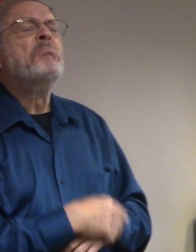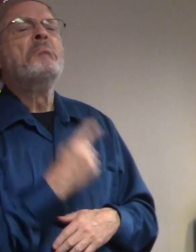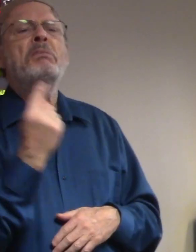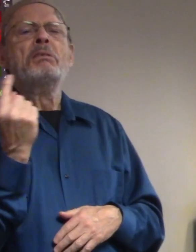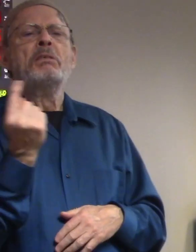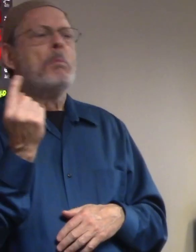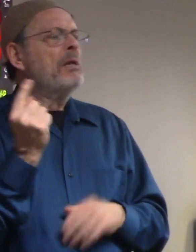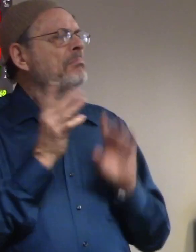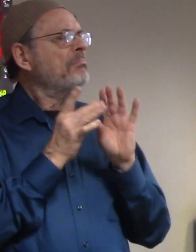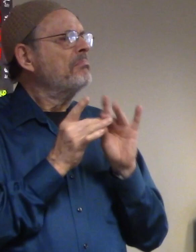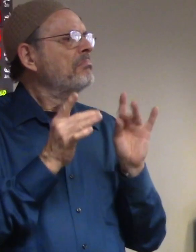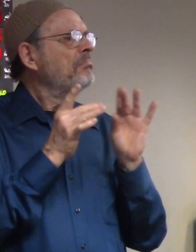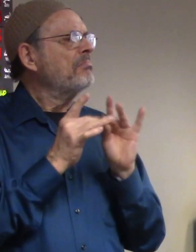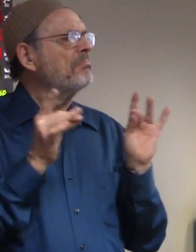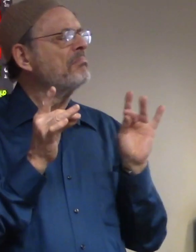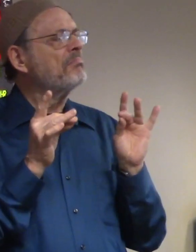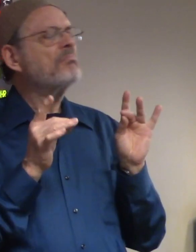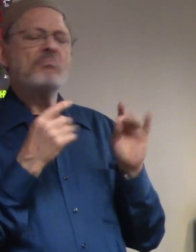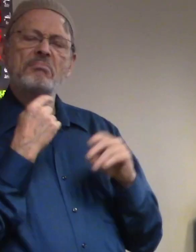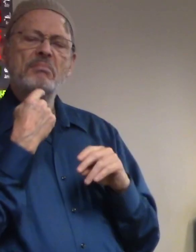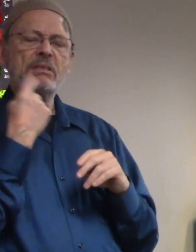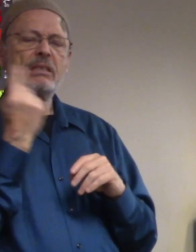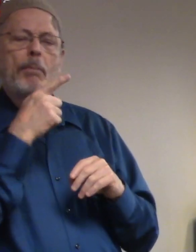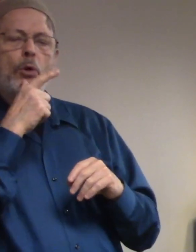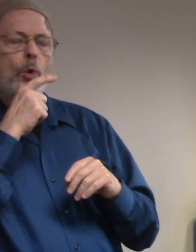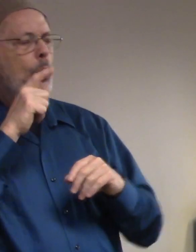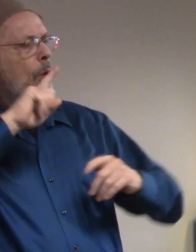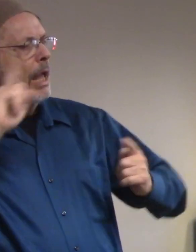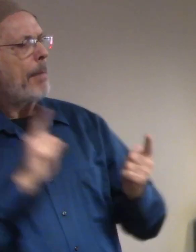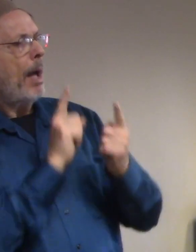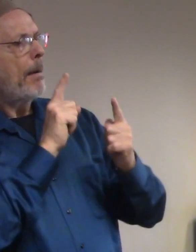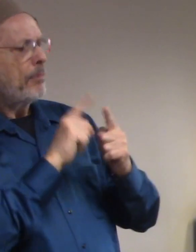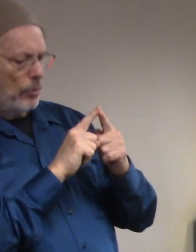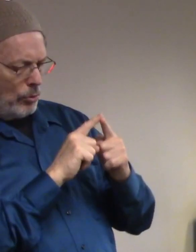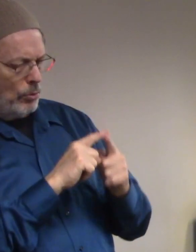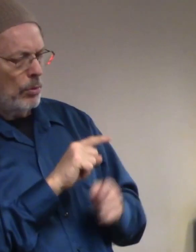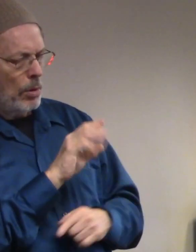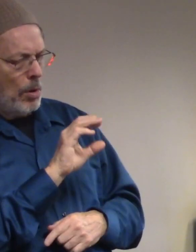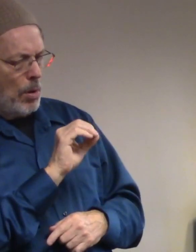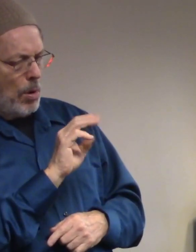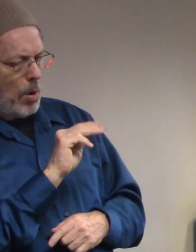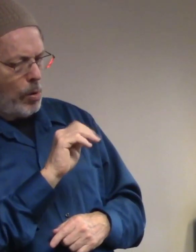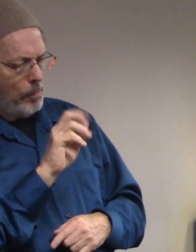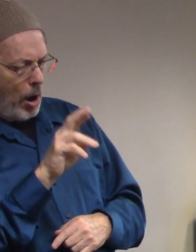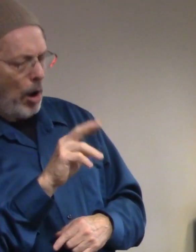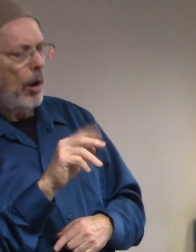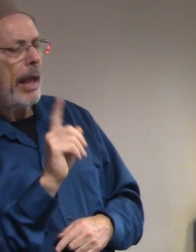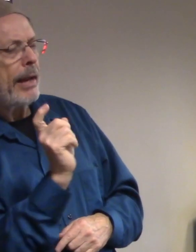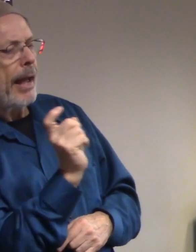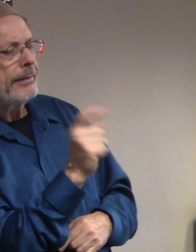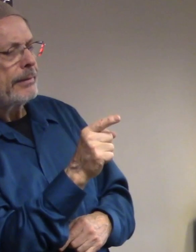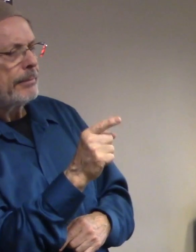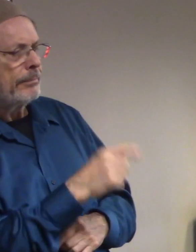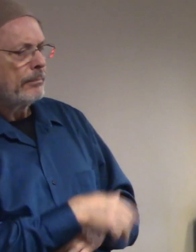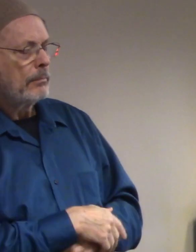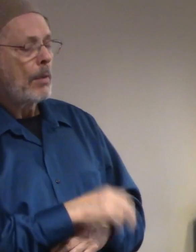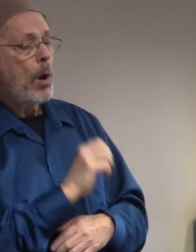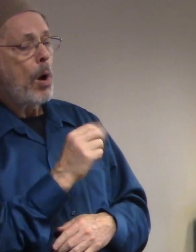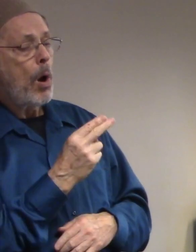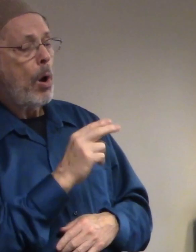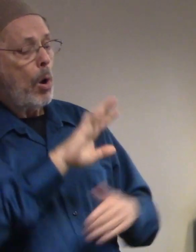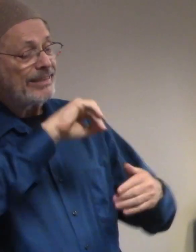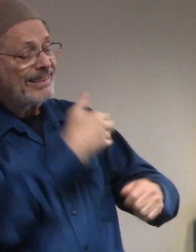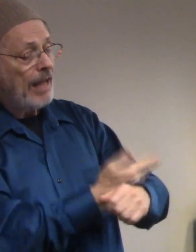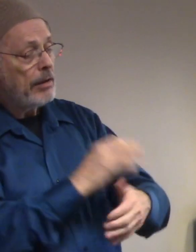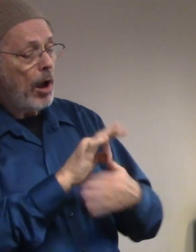comes, a tabi'i that comes up to Ibn Umar and he says, Ya Ibn Umar, wadattu an ra'aytu Rasulullah sallallahu alayhi wa sallam. Oh Ibn Umar, oh son of